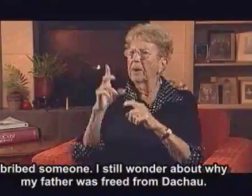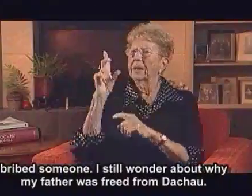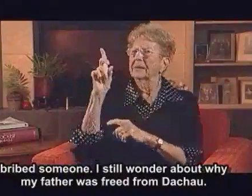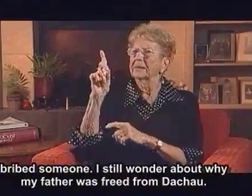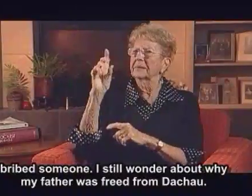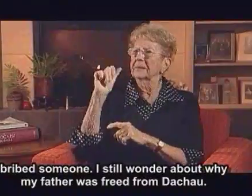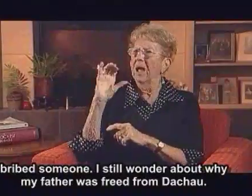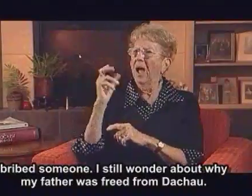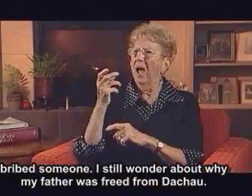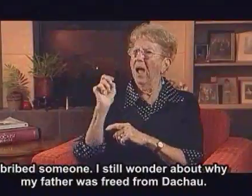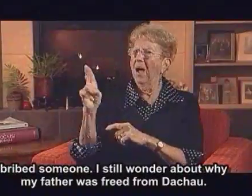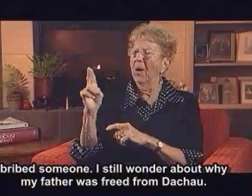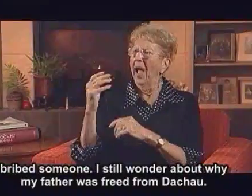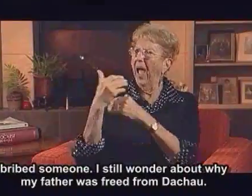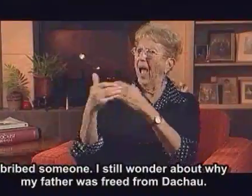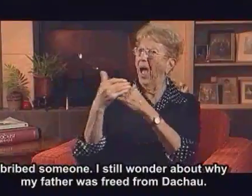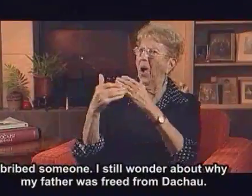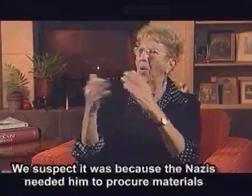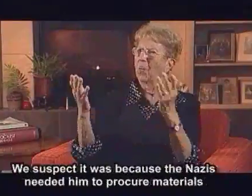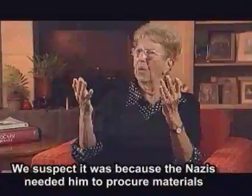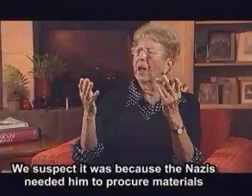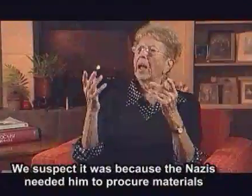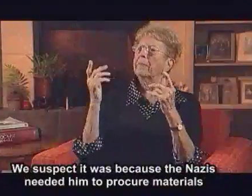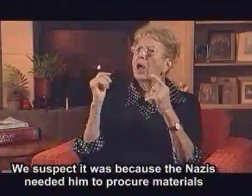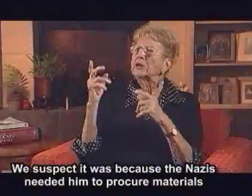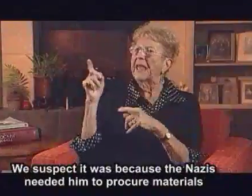father obtained his freedom from Dachau.